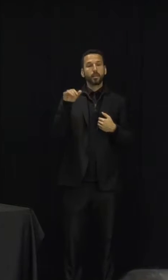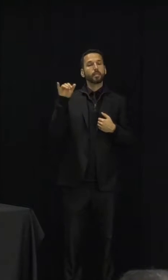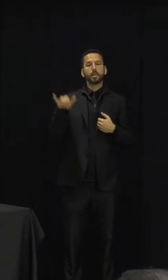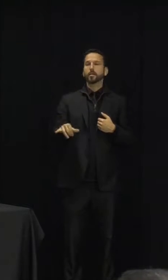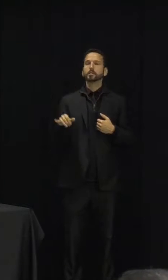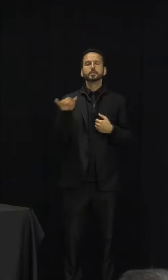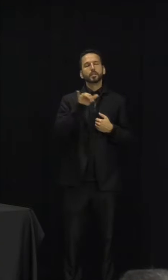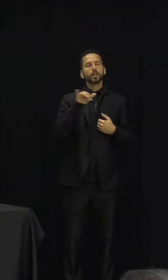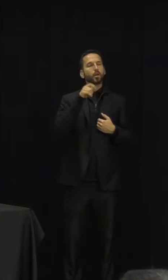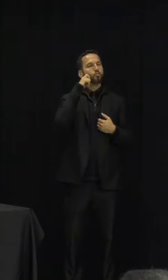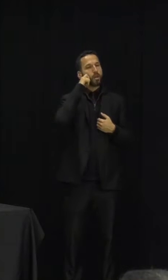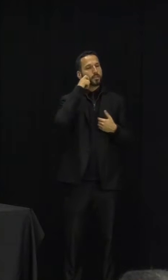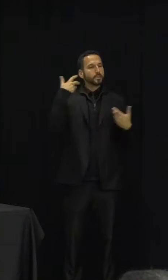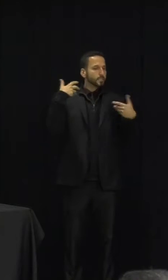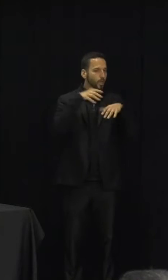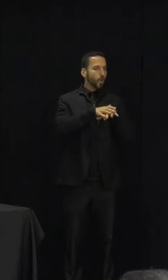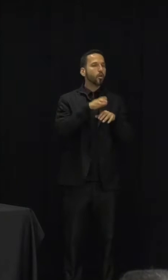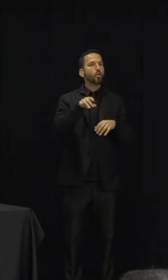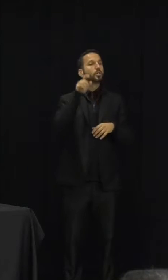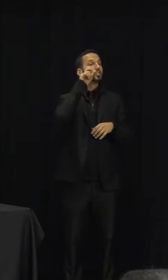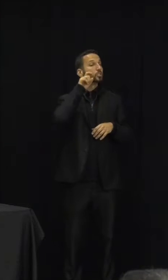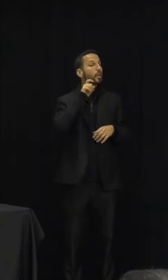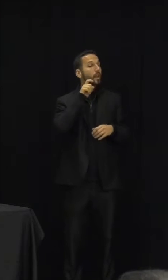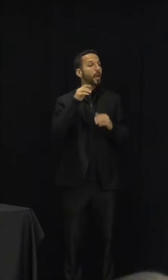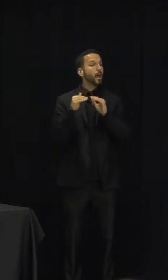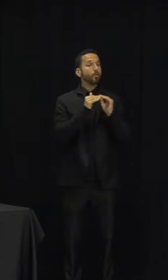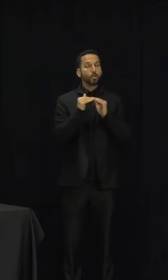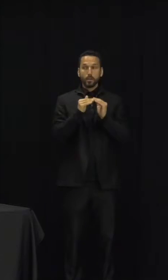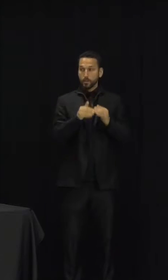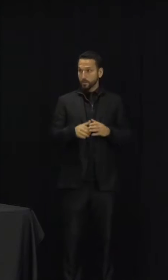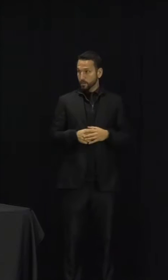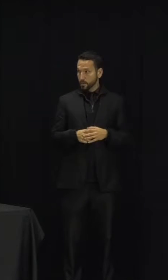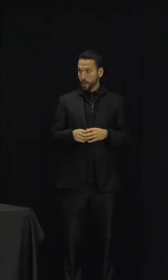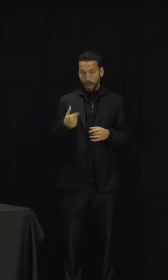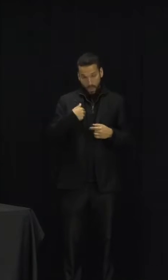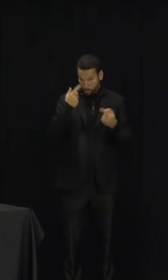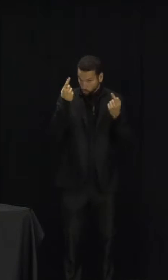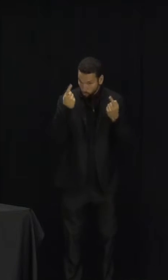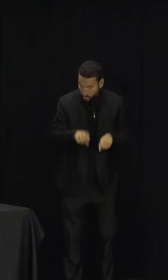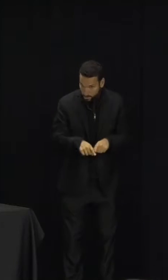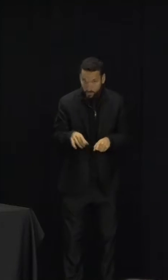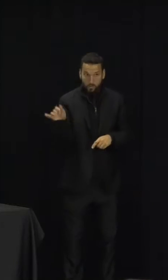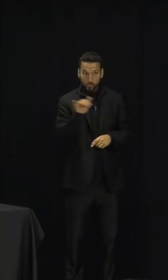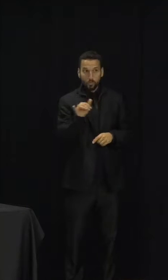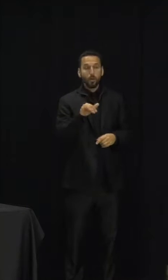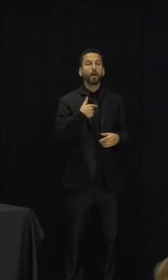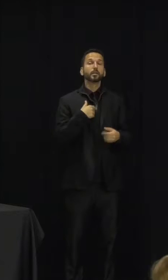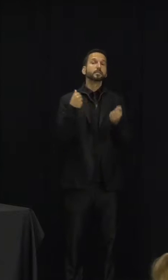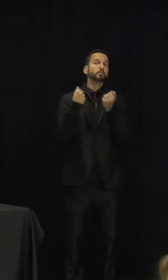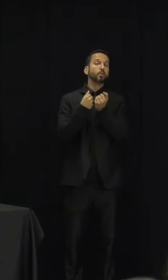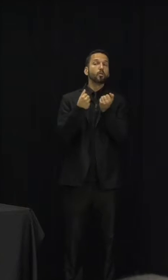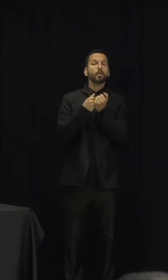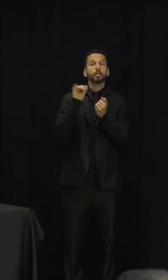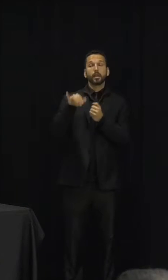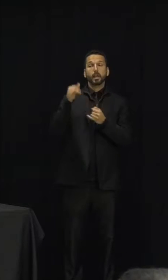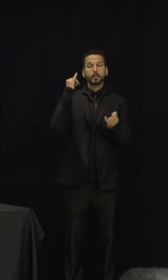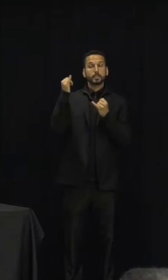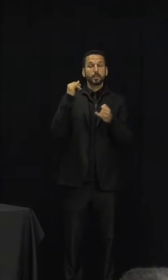out there are faulty or are missing data, but also because we've got to get moving on this and